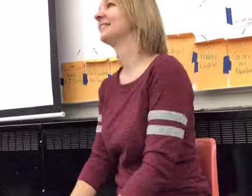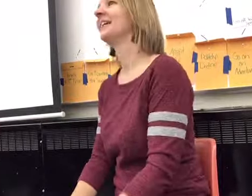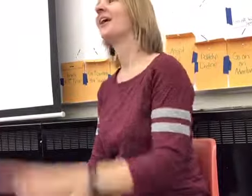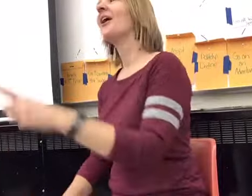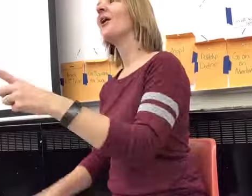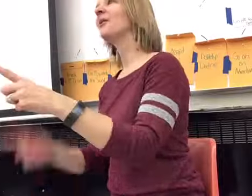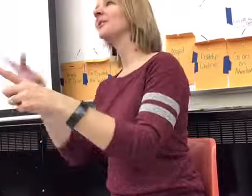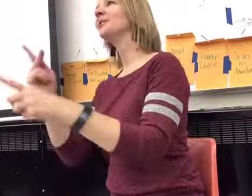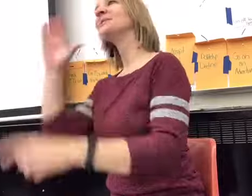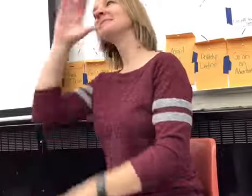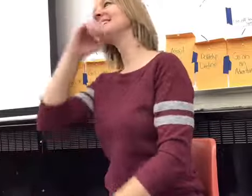missed it. I'm sorry.